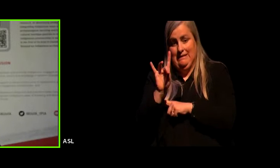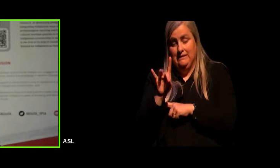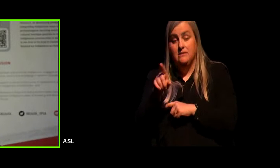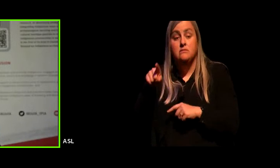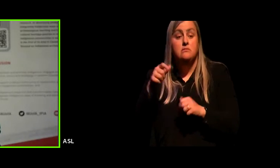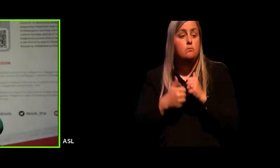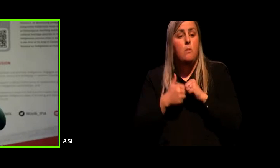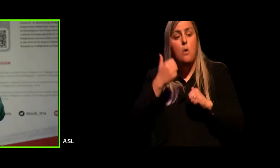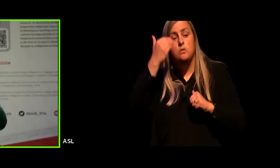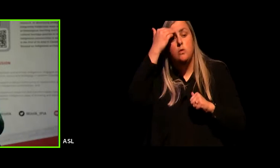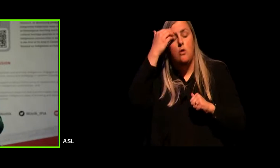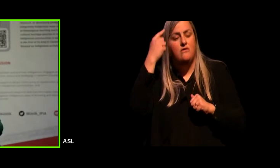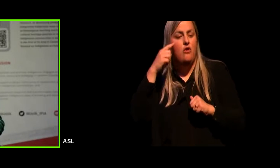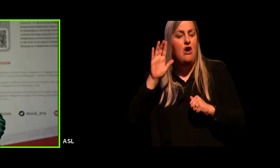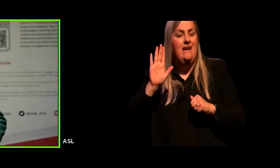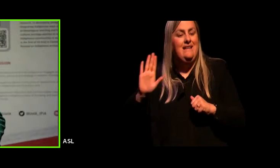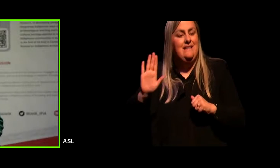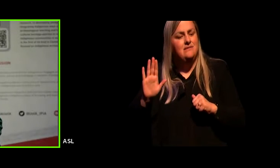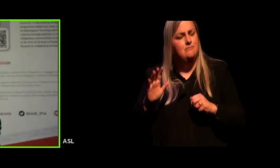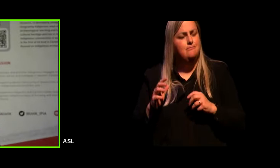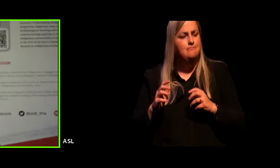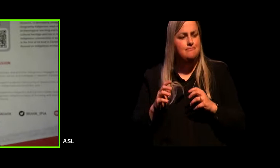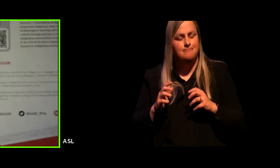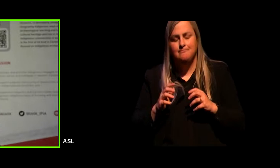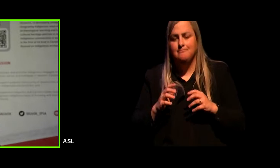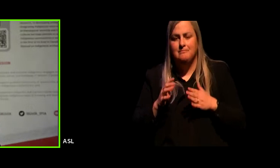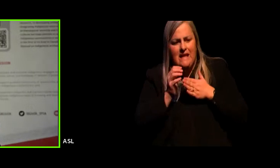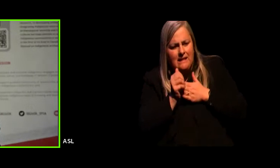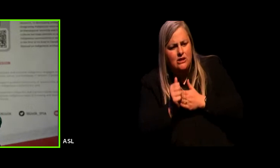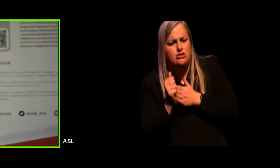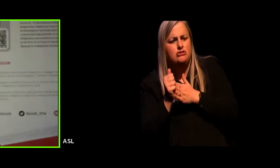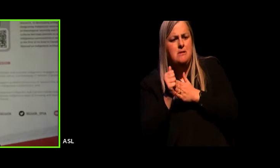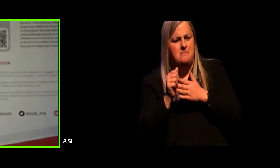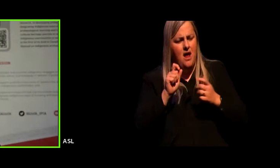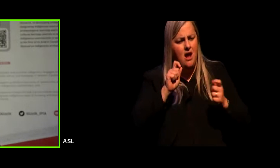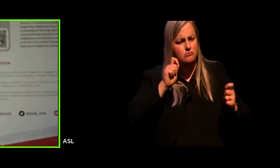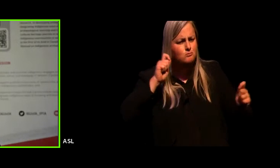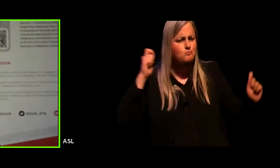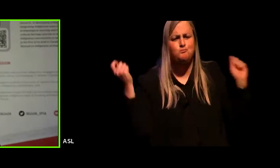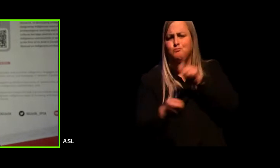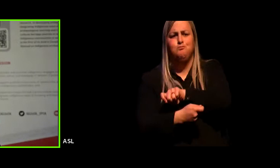his transformative and entrepreneurial leadership. He has